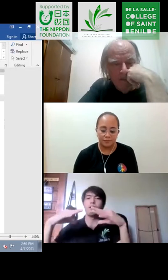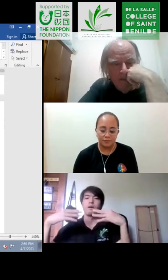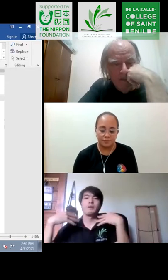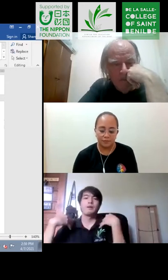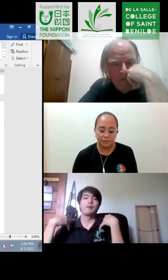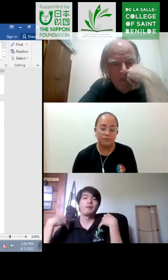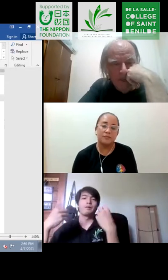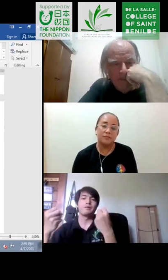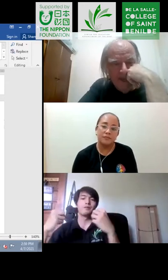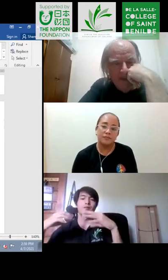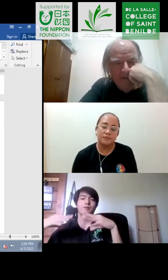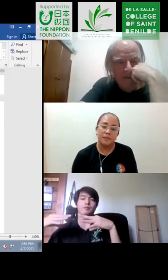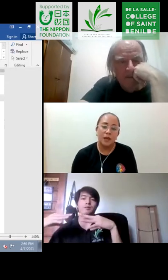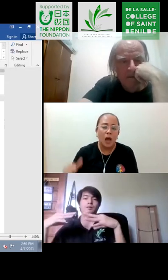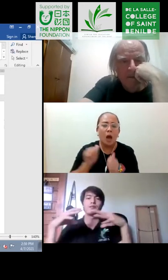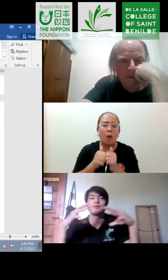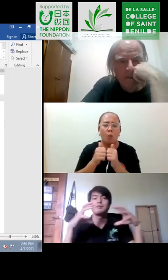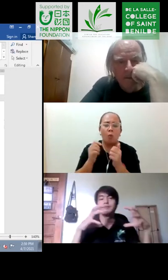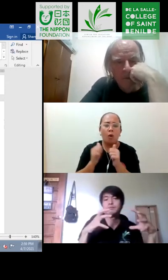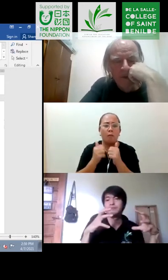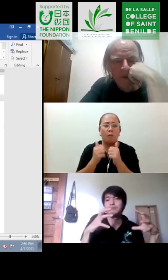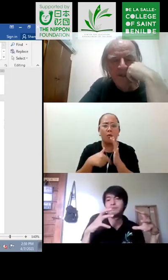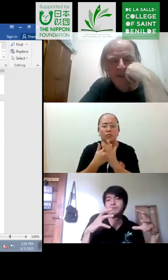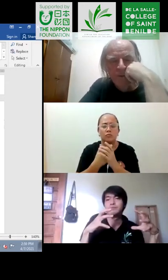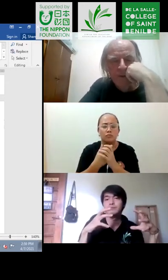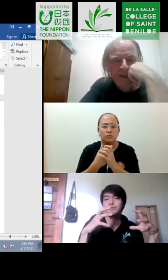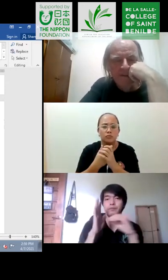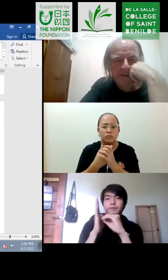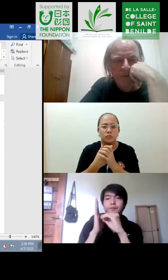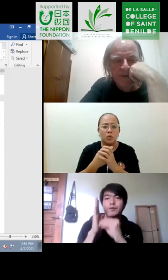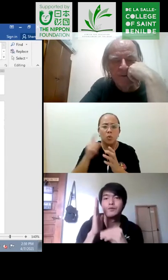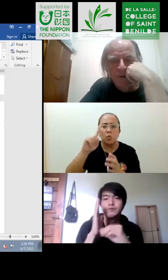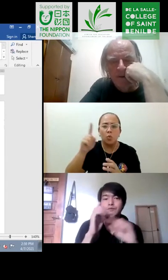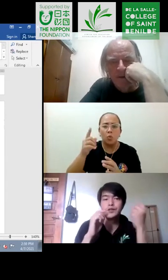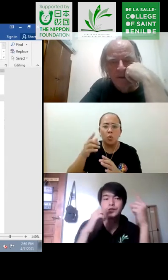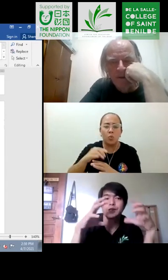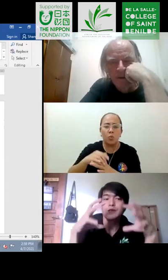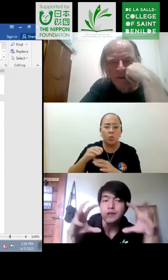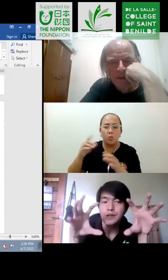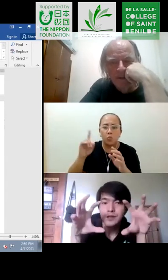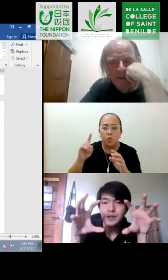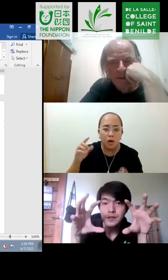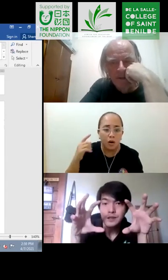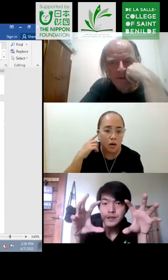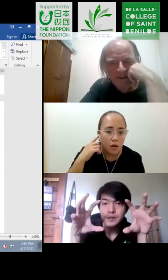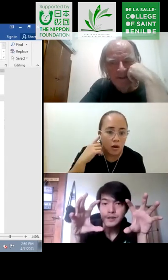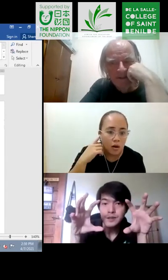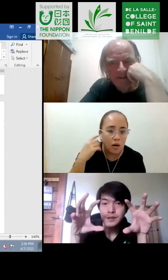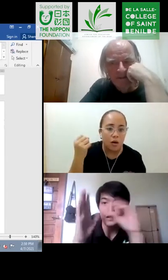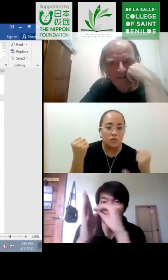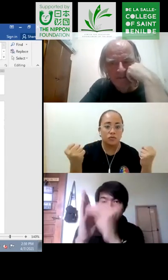handshake. What about, what's the initial handshake with strong?